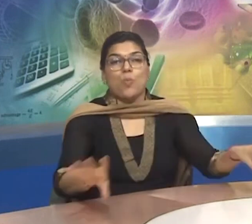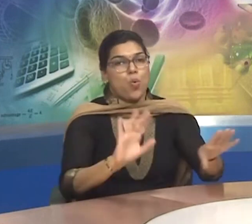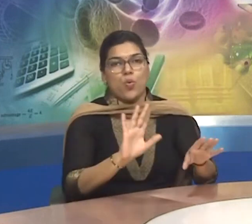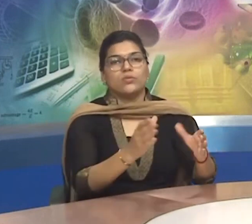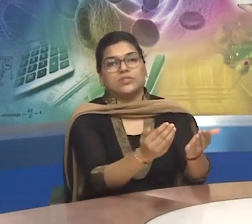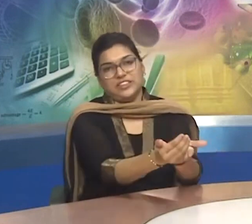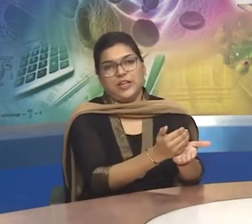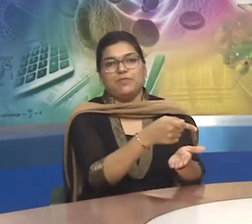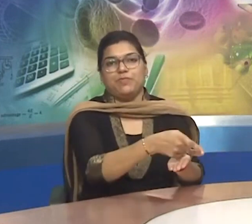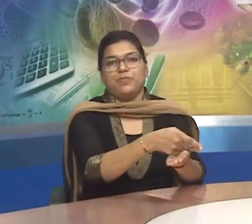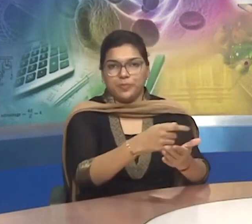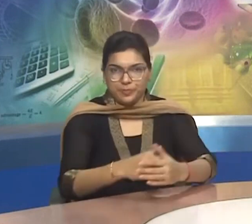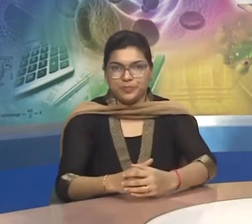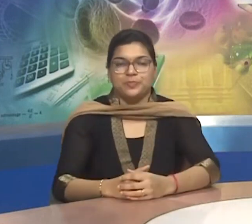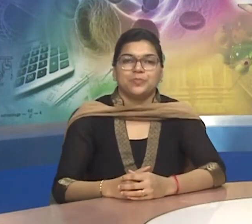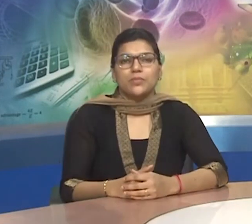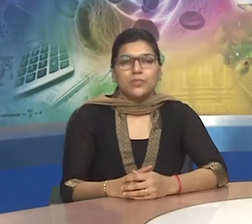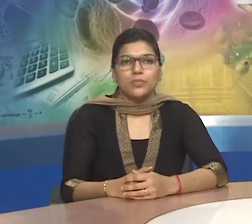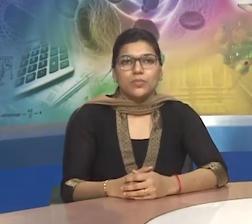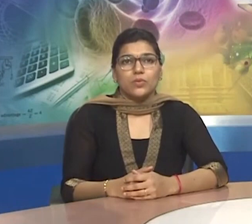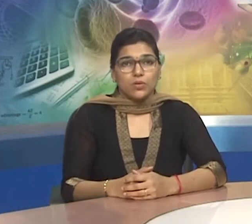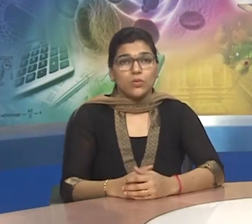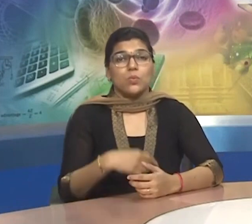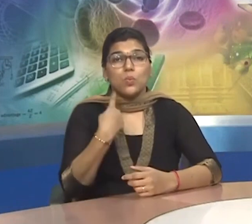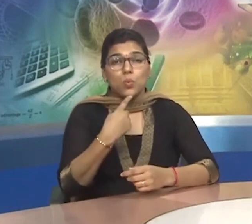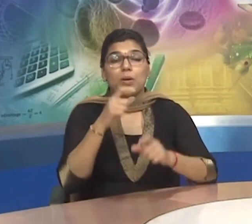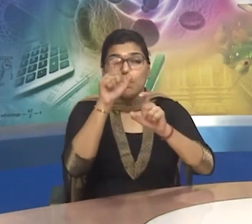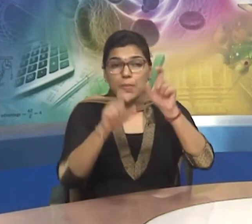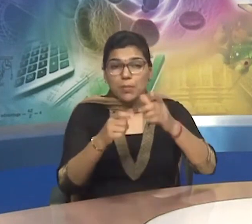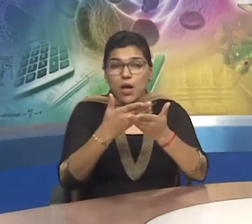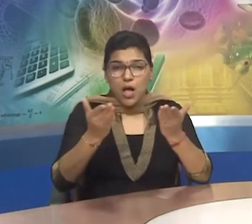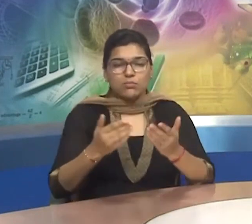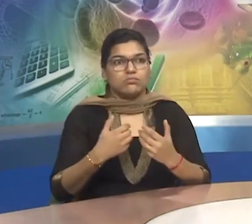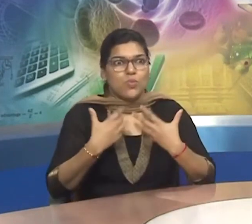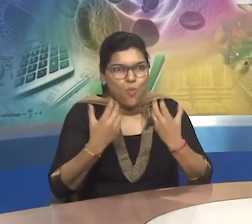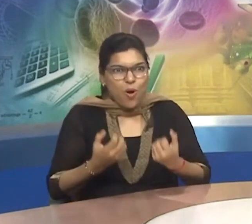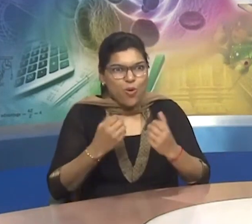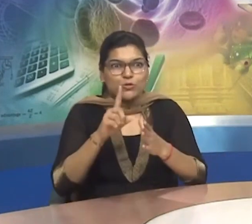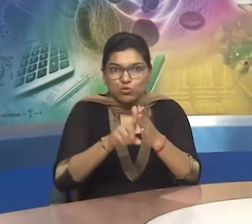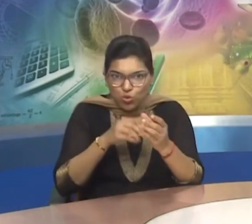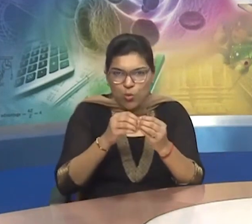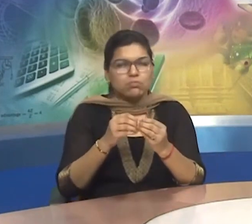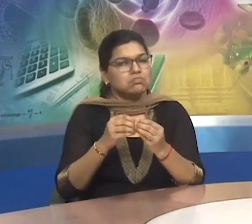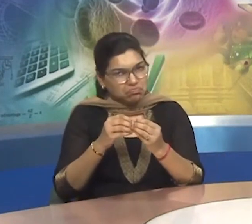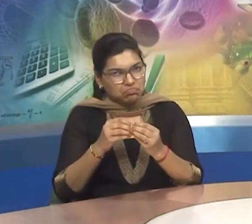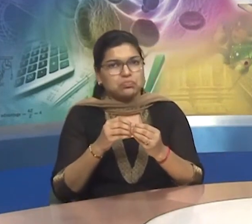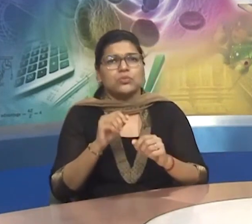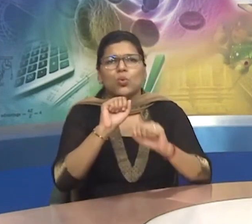their community, they should be safe. also the